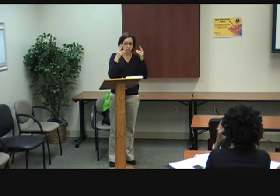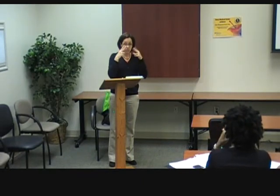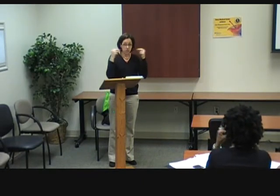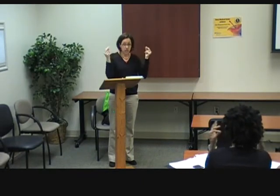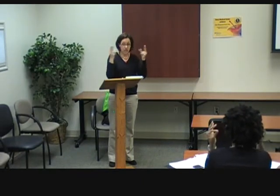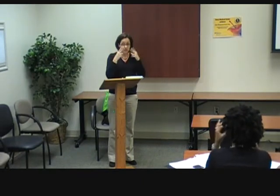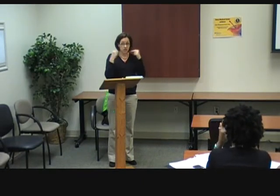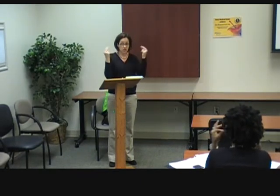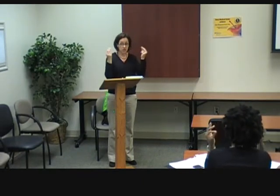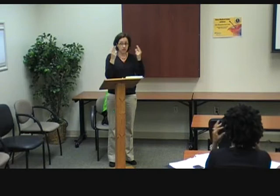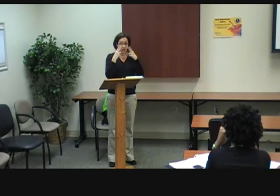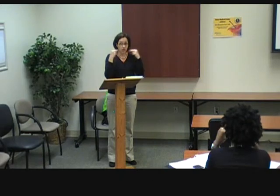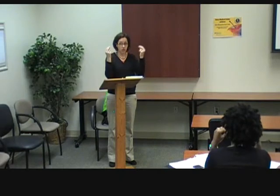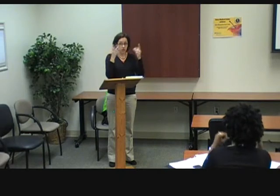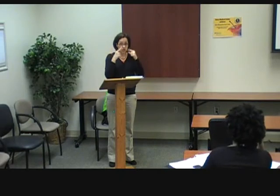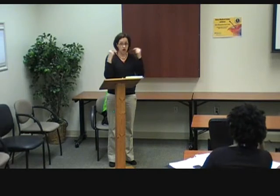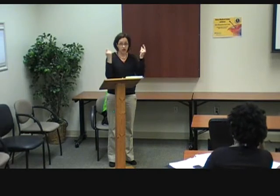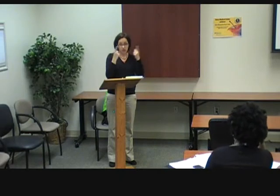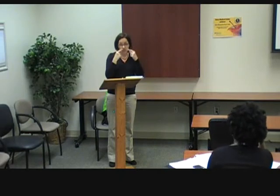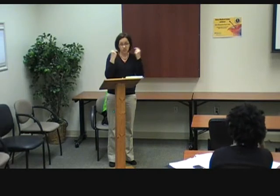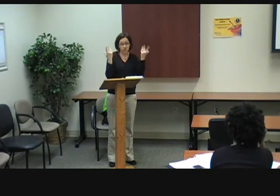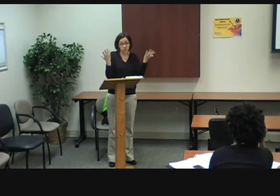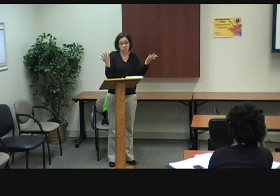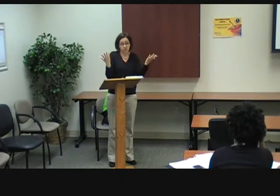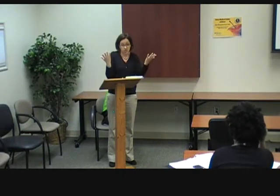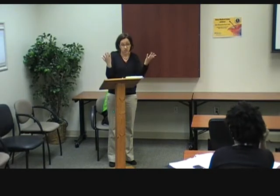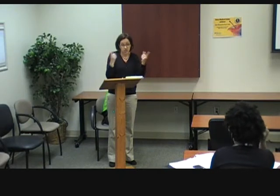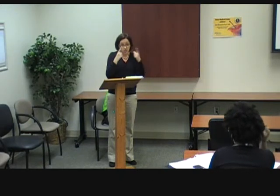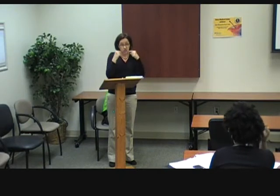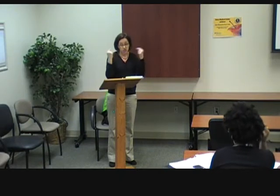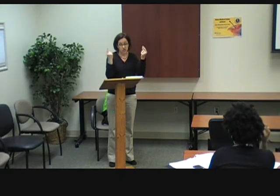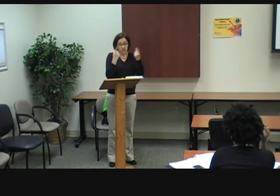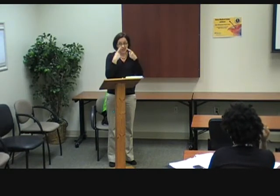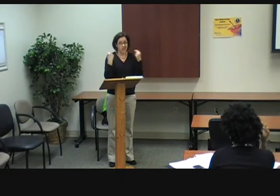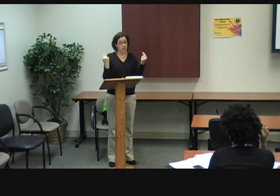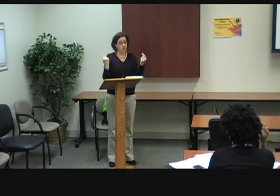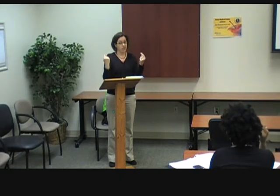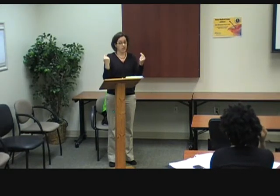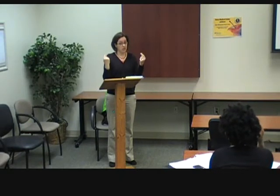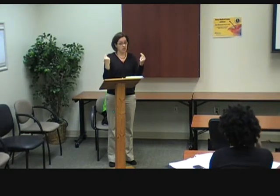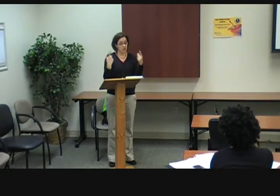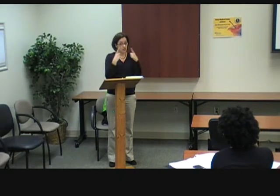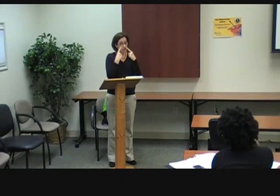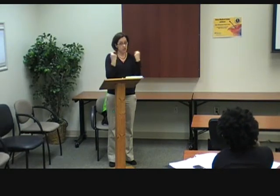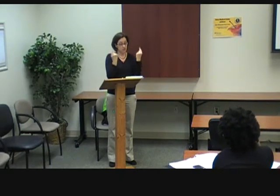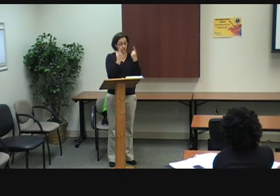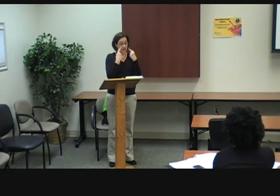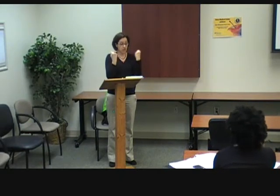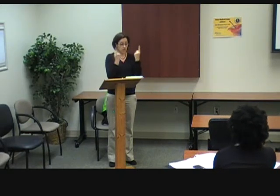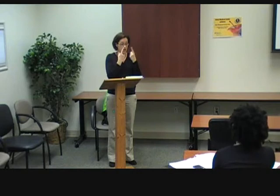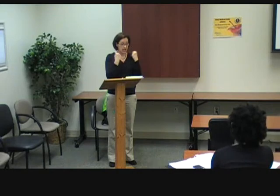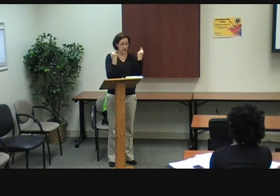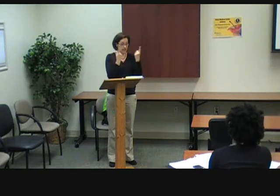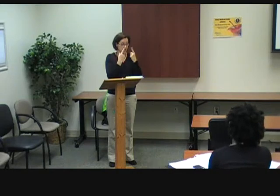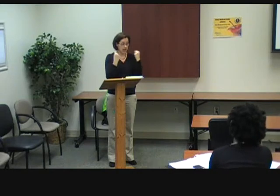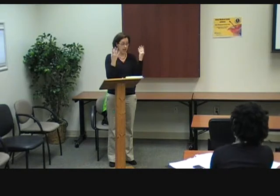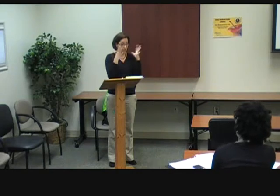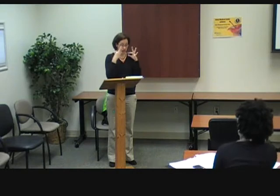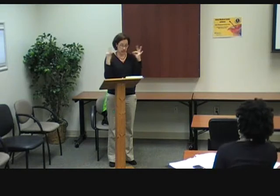You can if they know what you're talking about. Then, you know, I'm not gonna be picky. Because I do my cats like that, but if he's